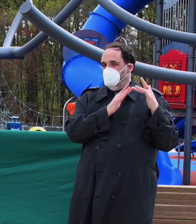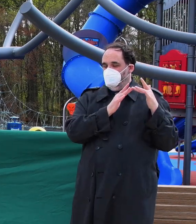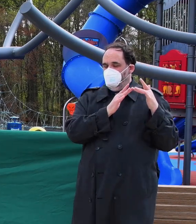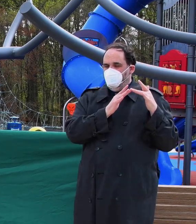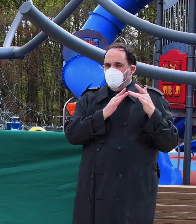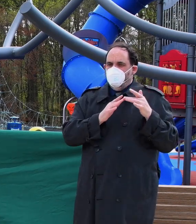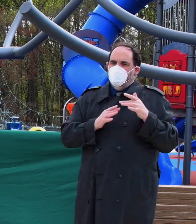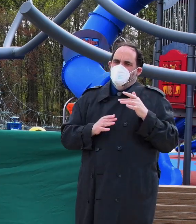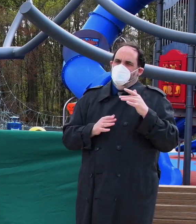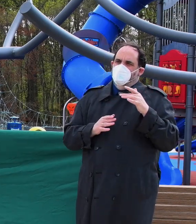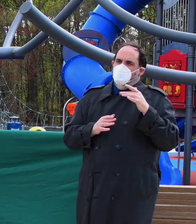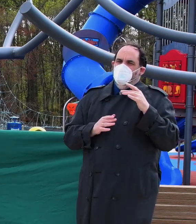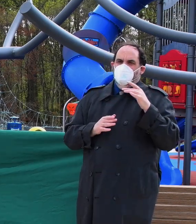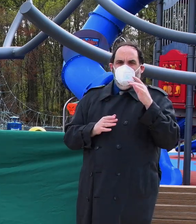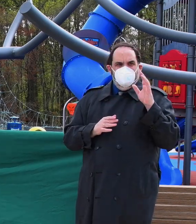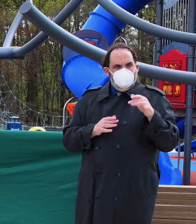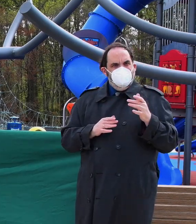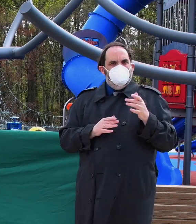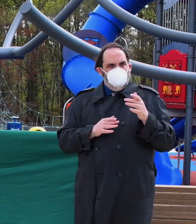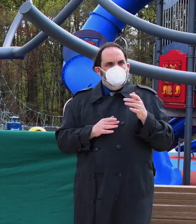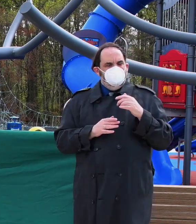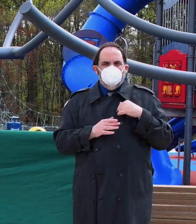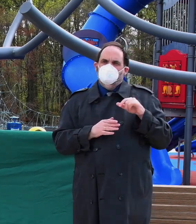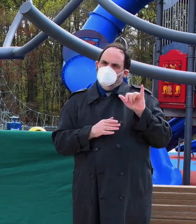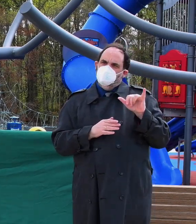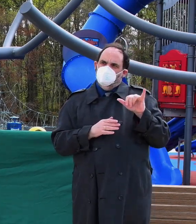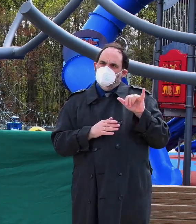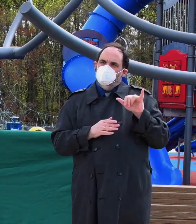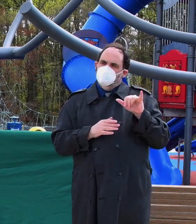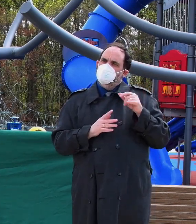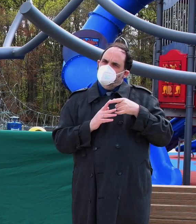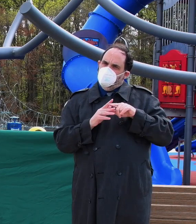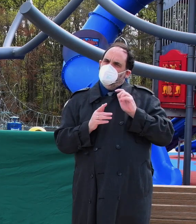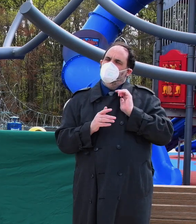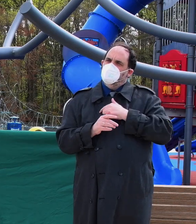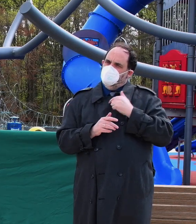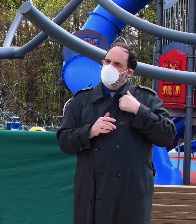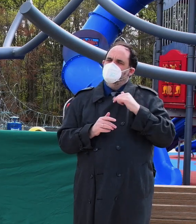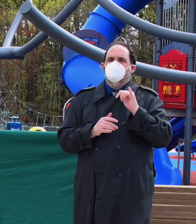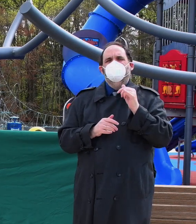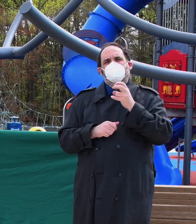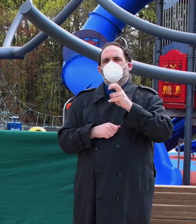and that really was the start of a journey for us.